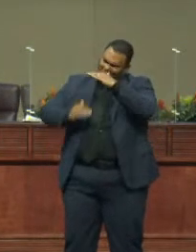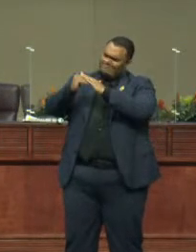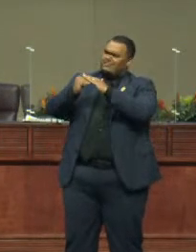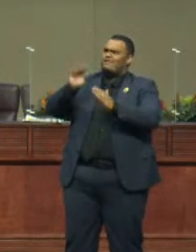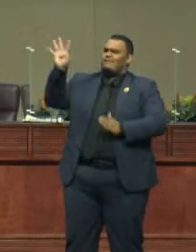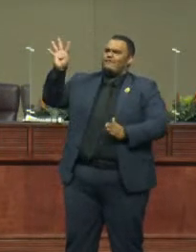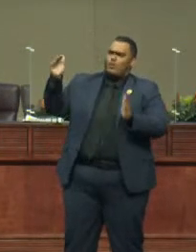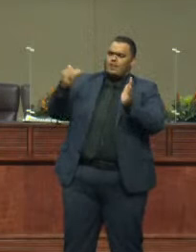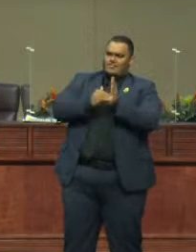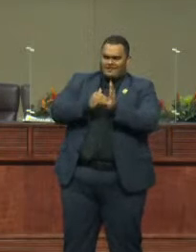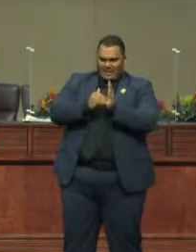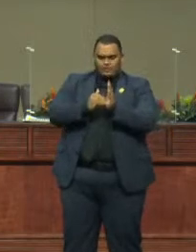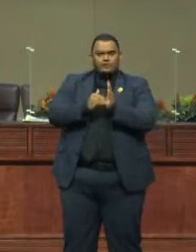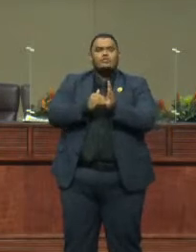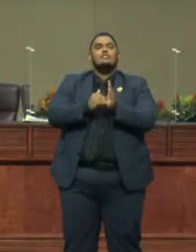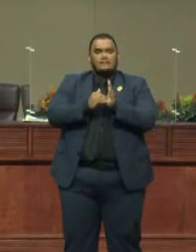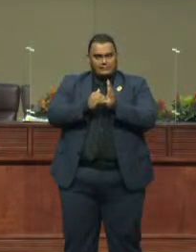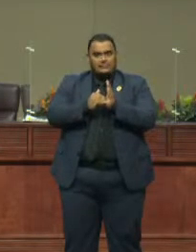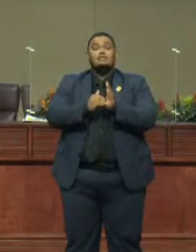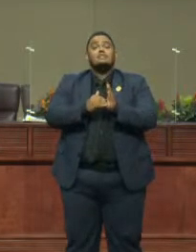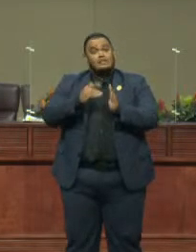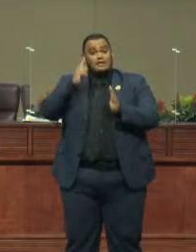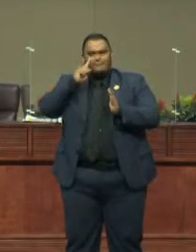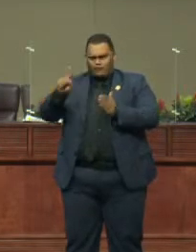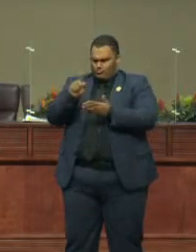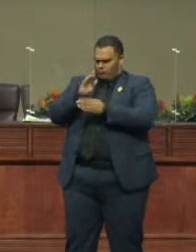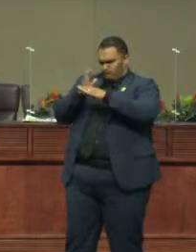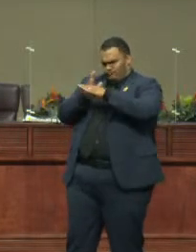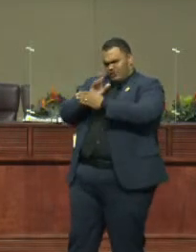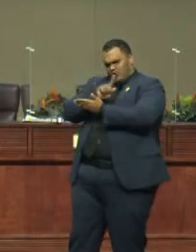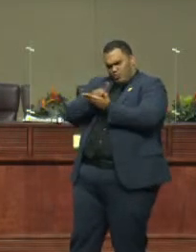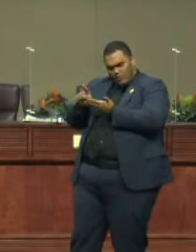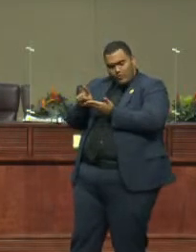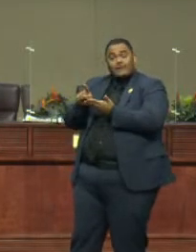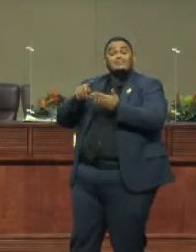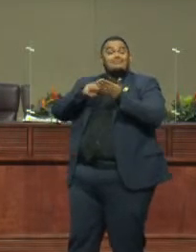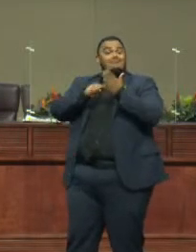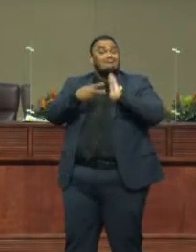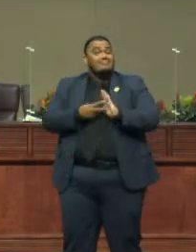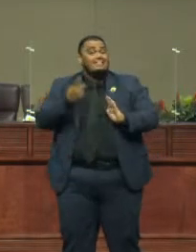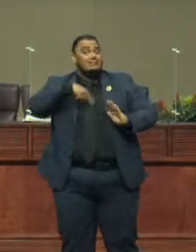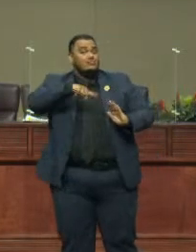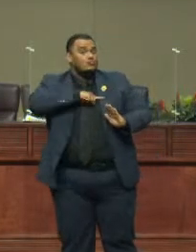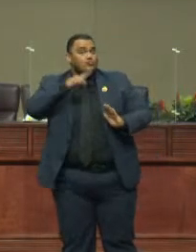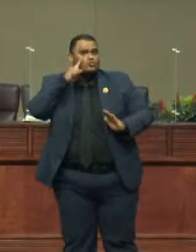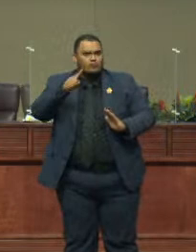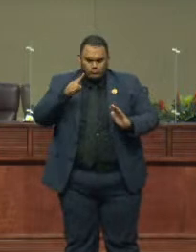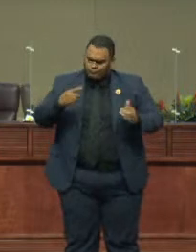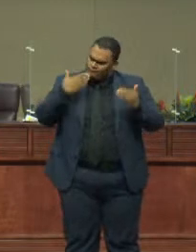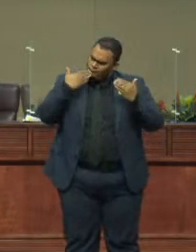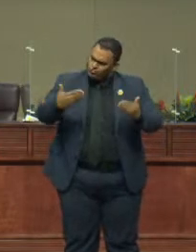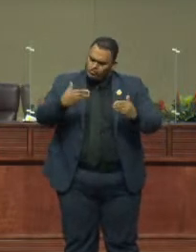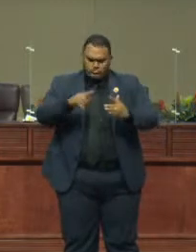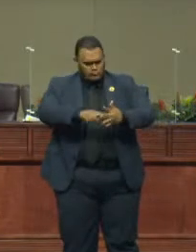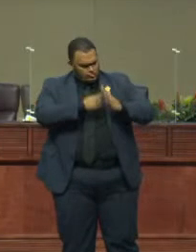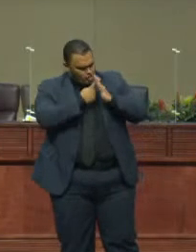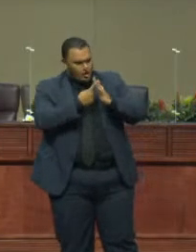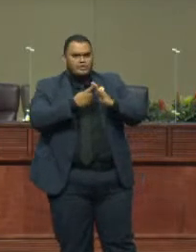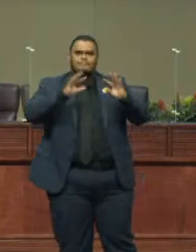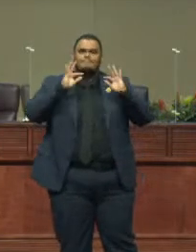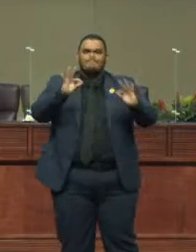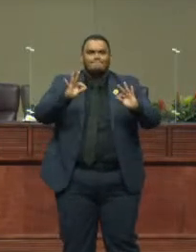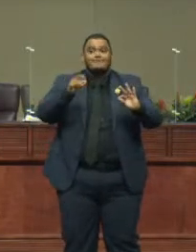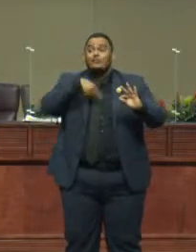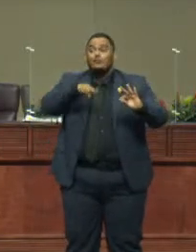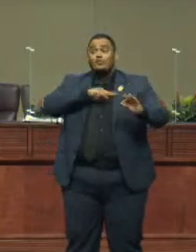County residents within a week. And so we're off to a good start. This was the first week that we offered the antigen testing at